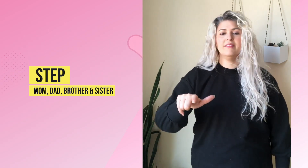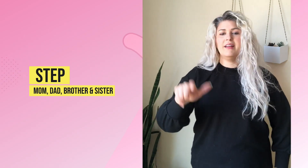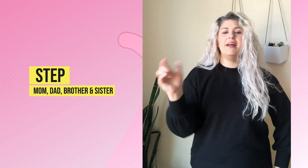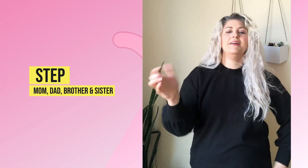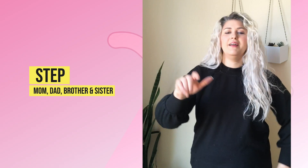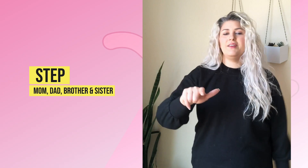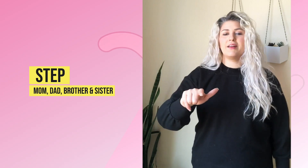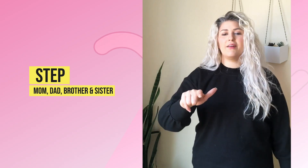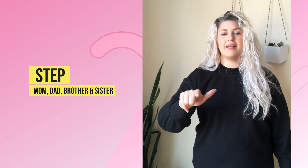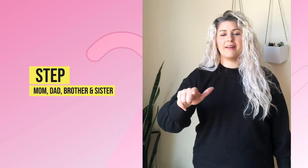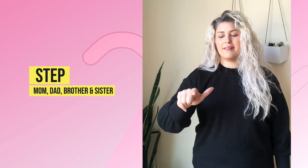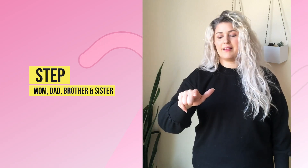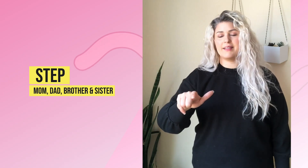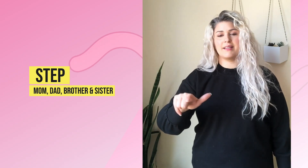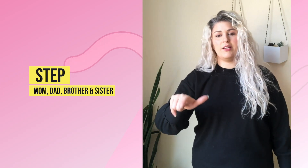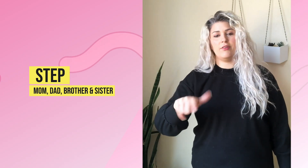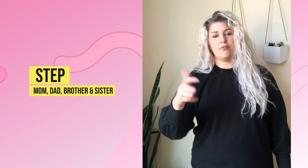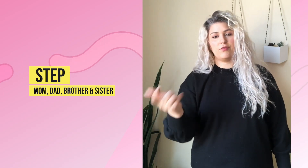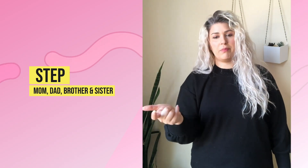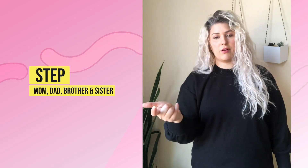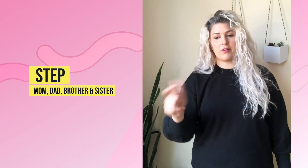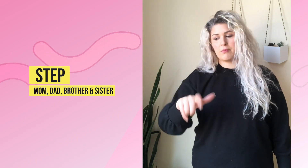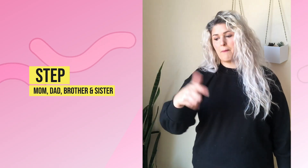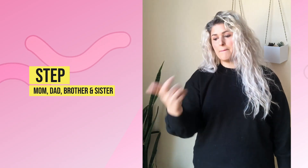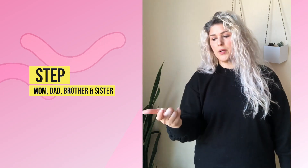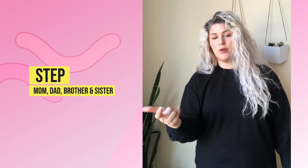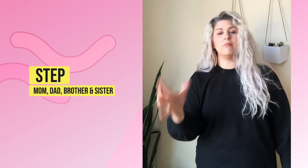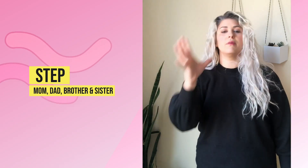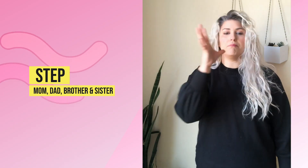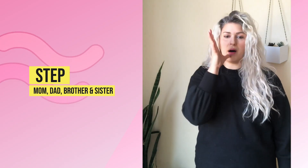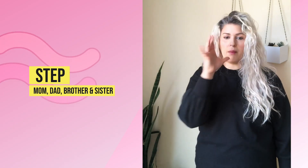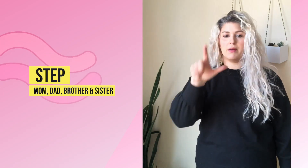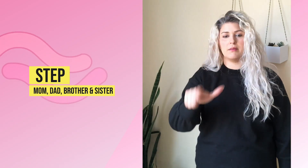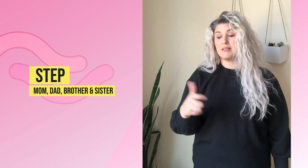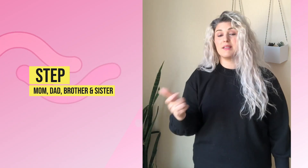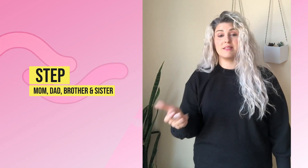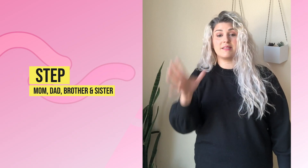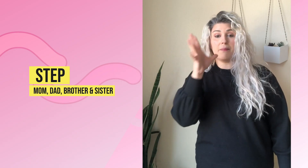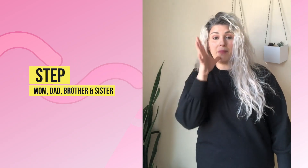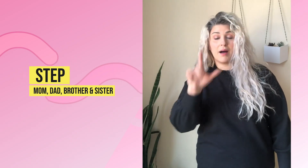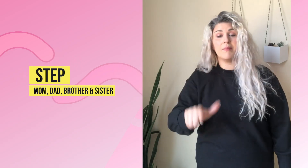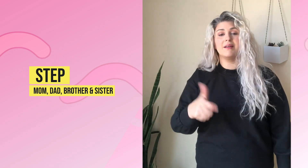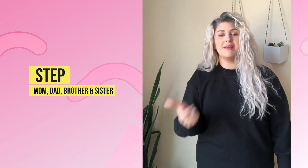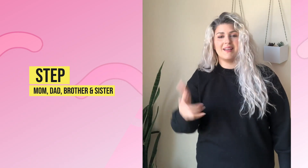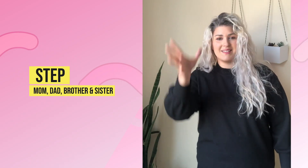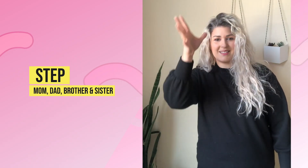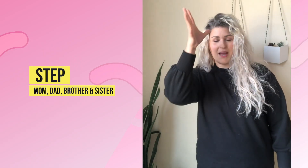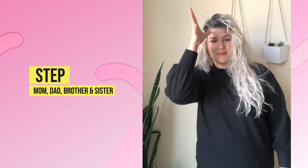gun. You're gonna go here like this and you flip it over. Boom, mom.